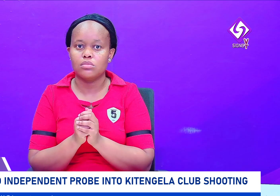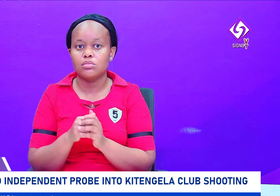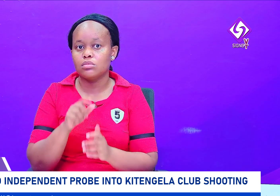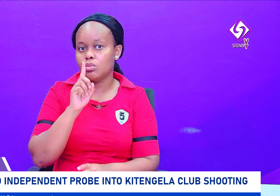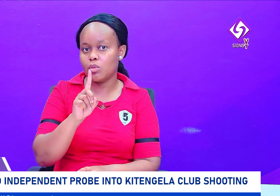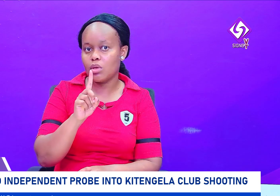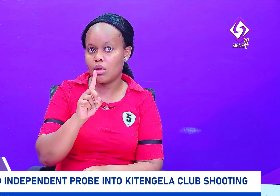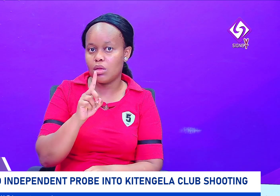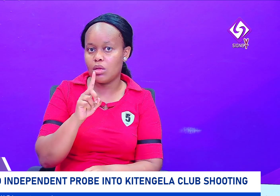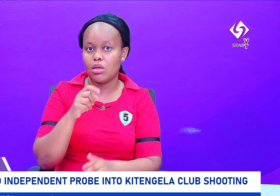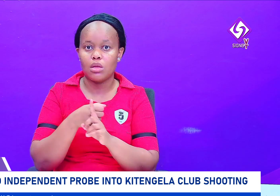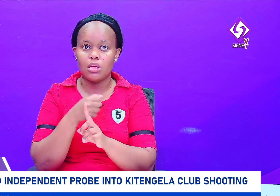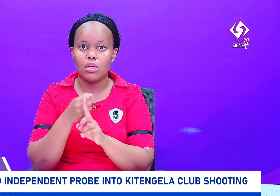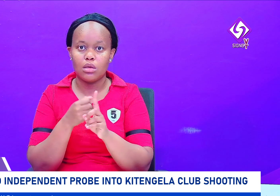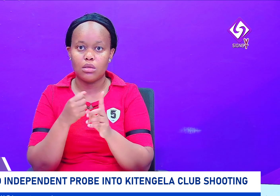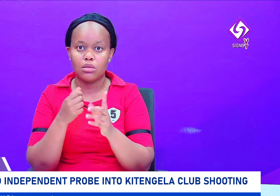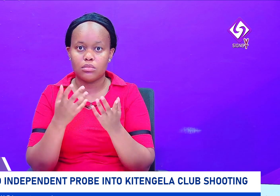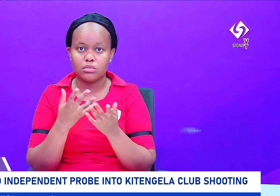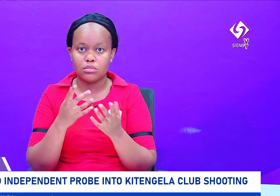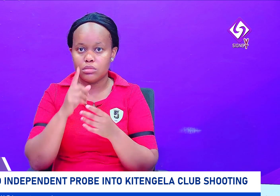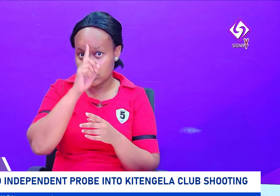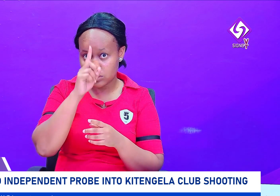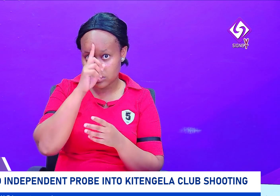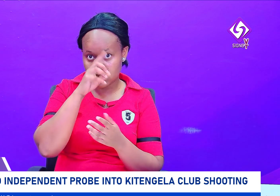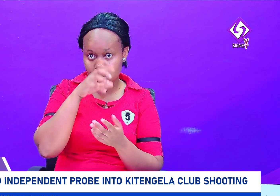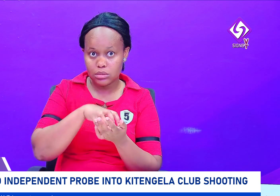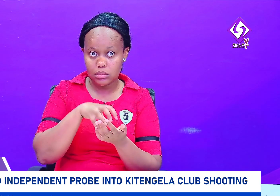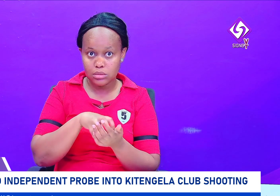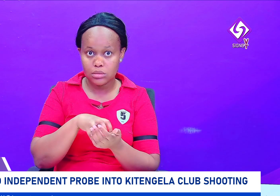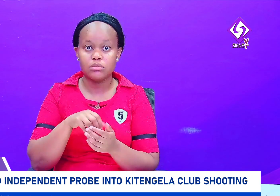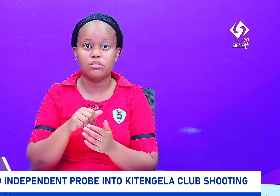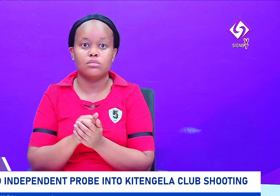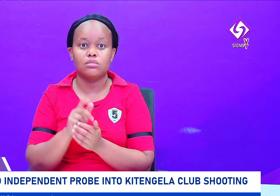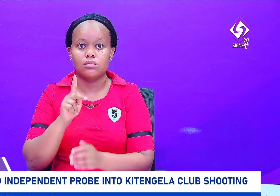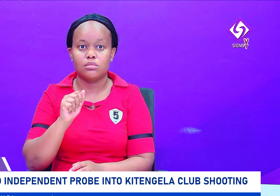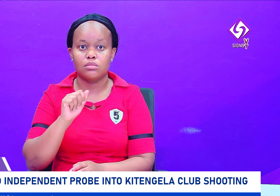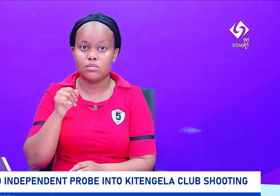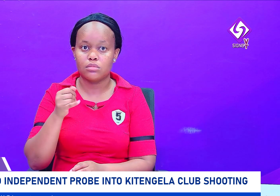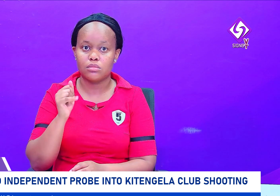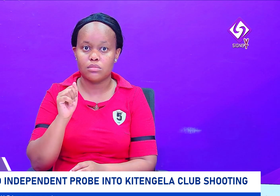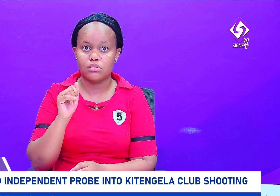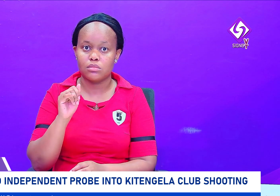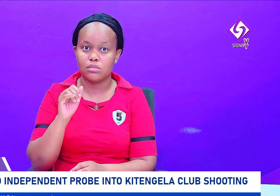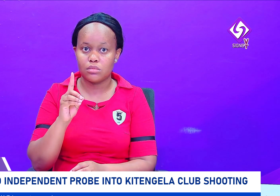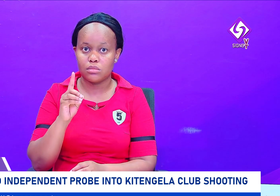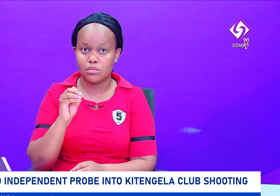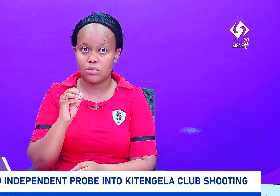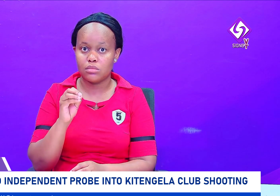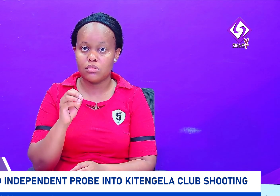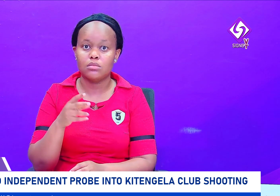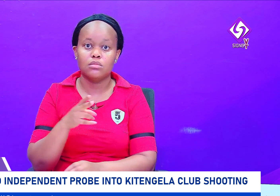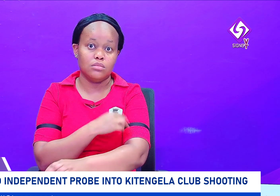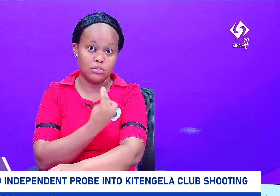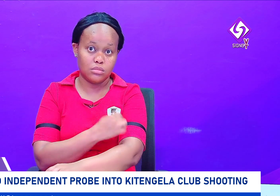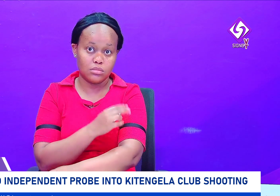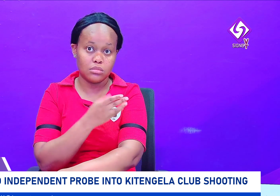handled. One of the victims remain in serious condition at Kajiado Referral Hospital,